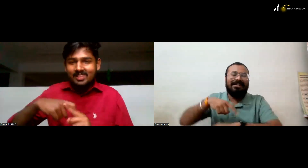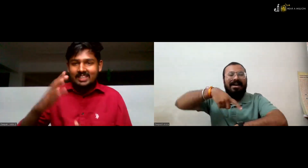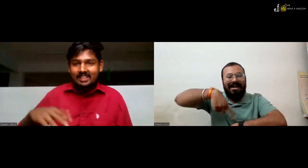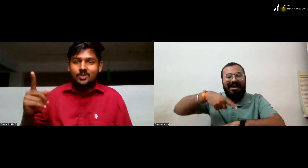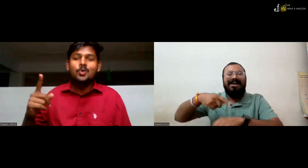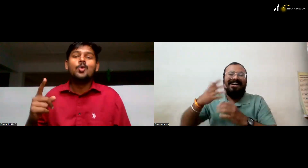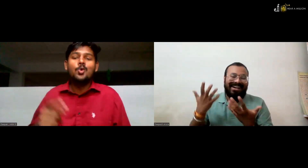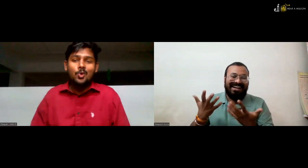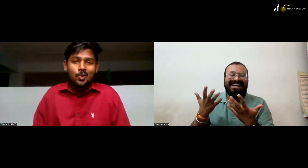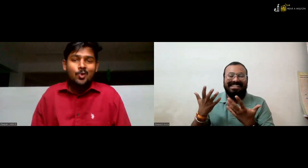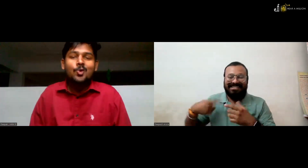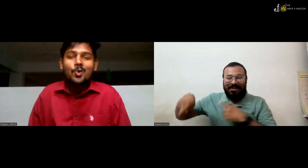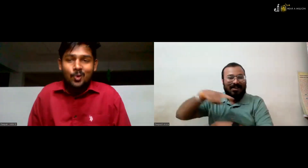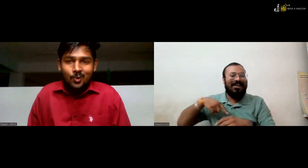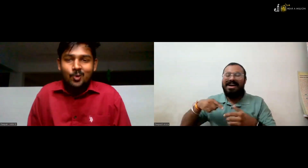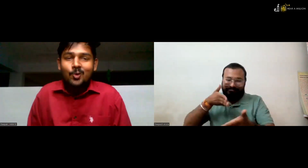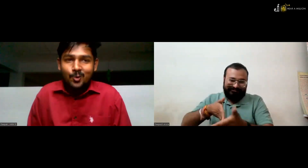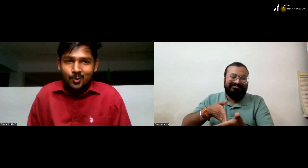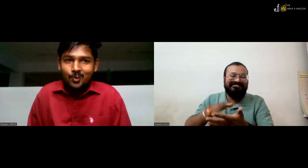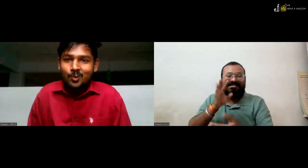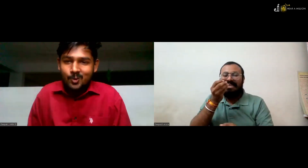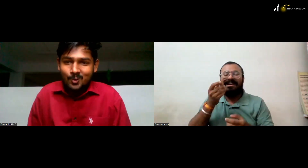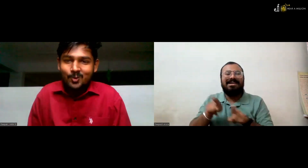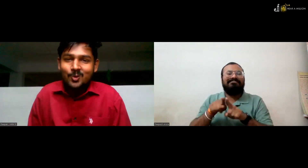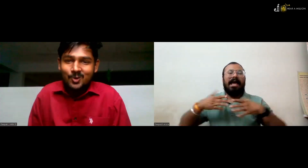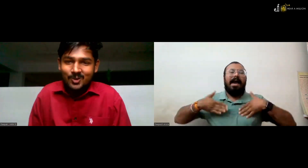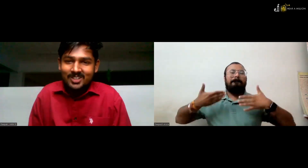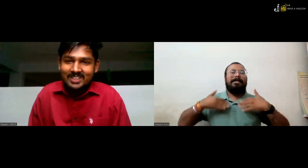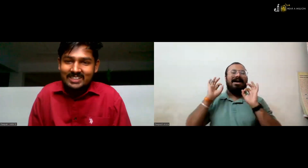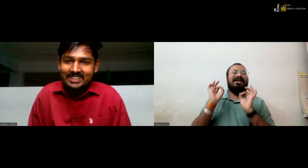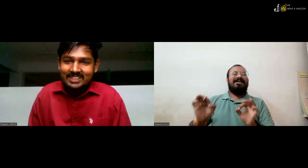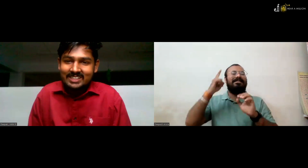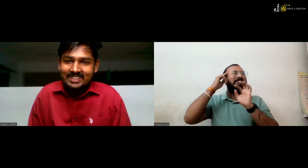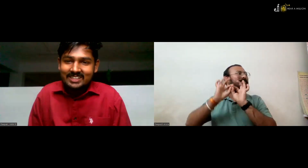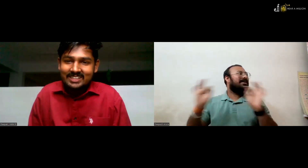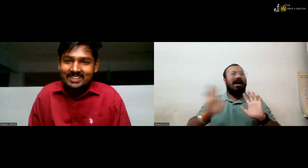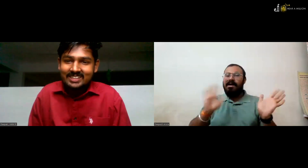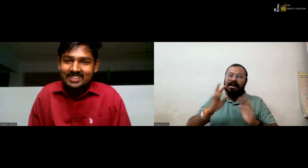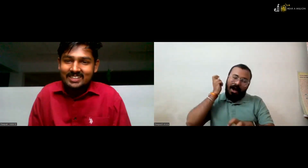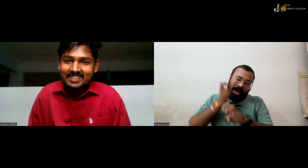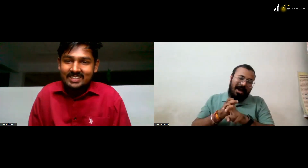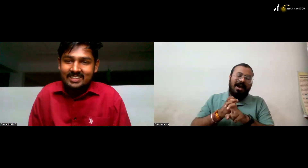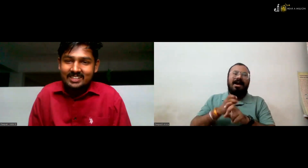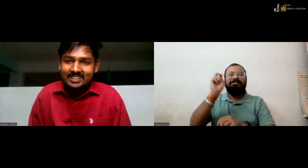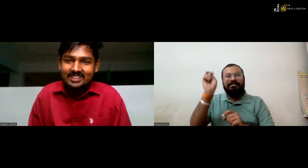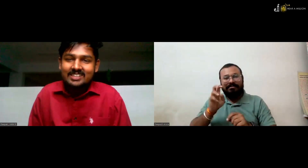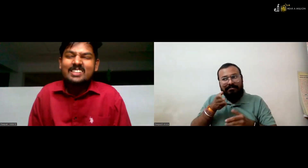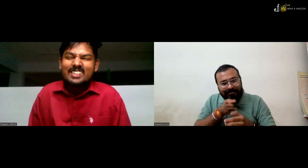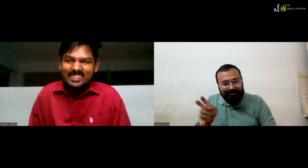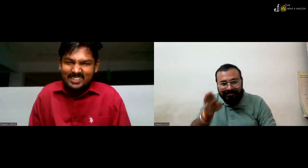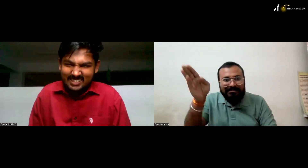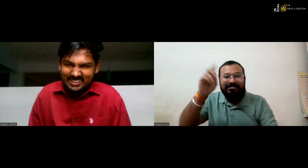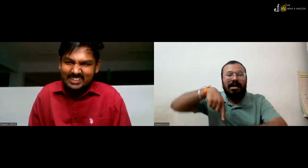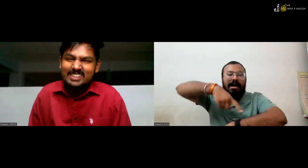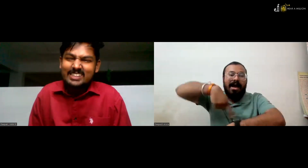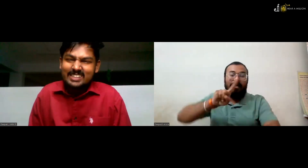But the Kedarnath place is quite difficult, and we face a challenge. That was a